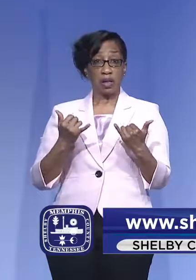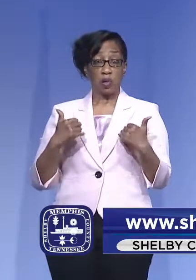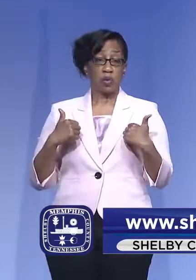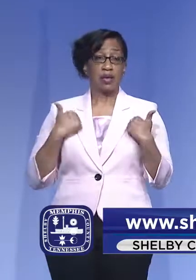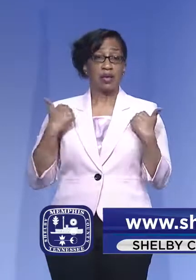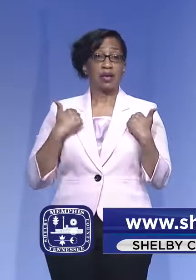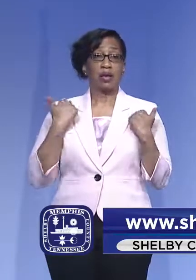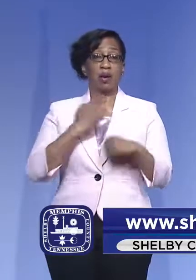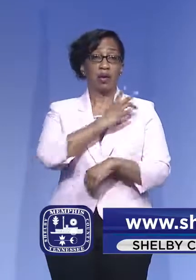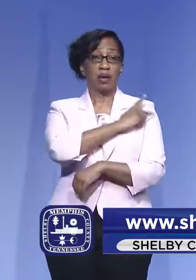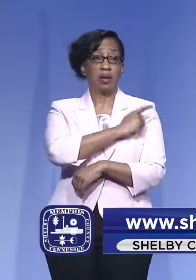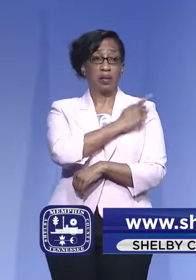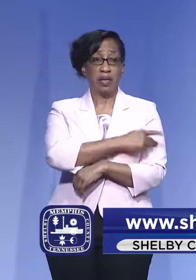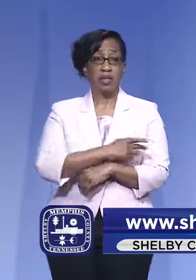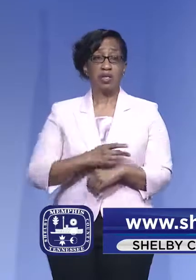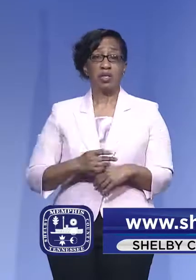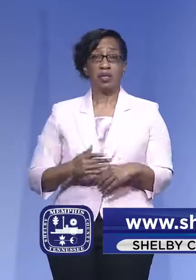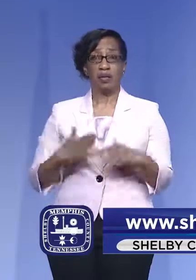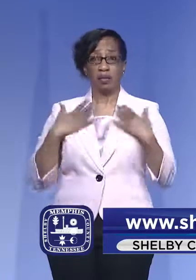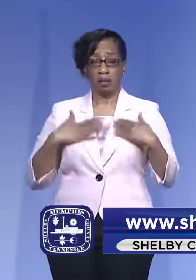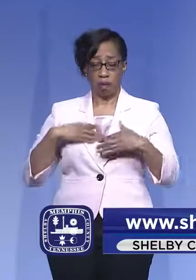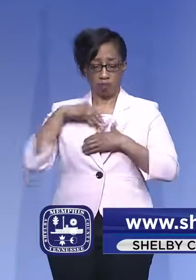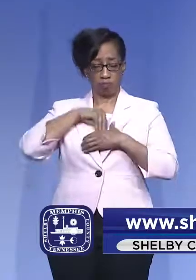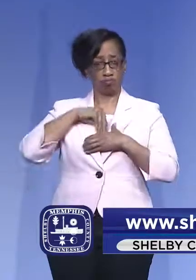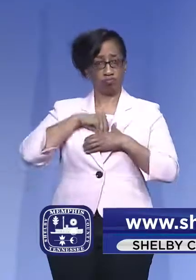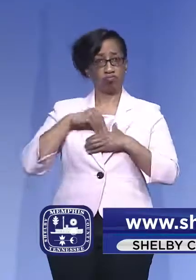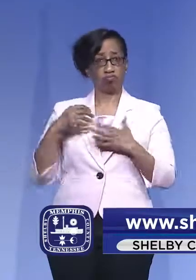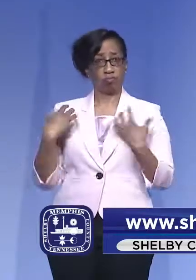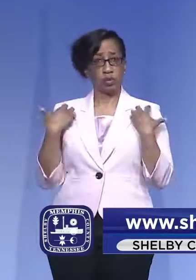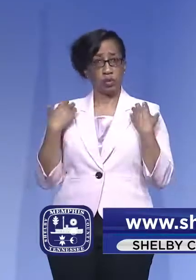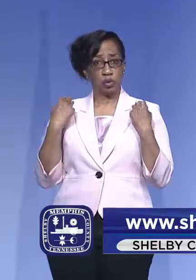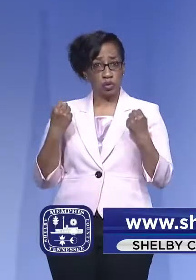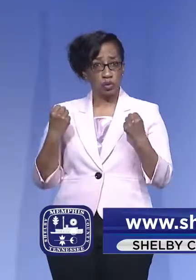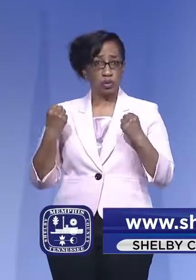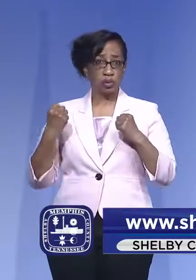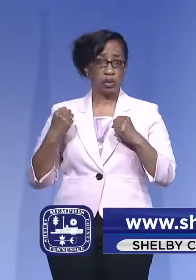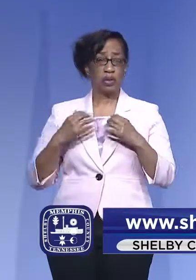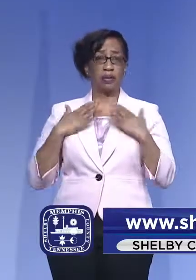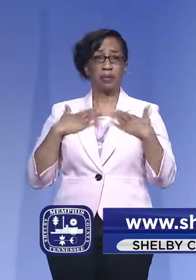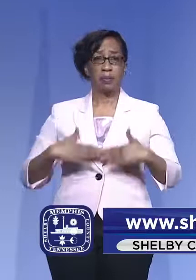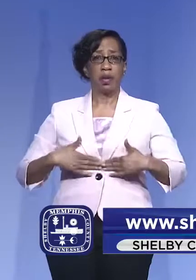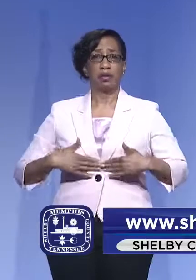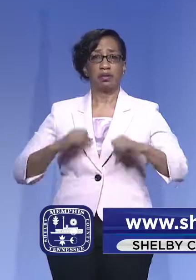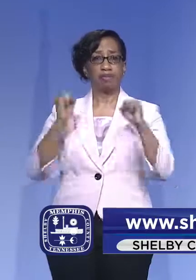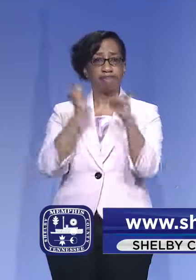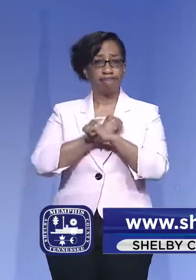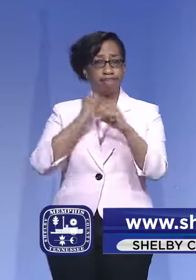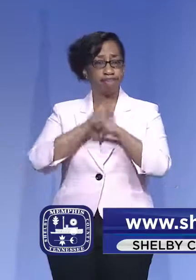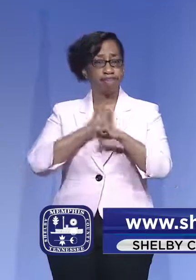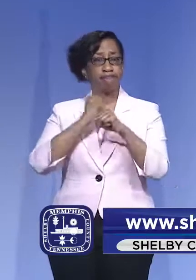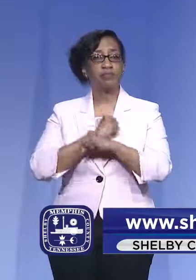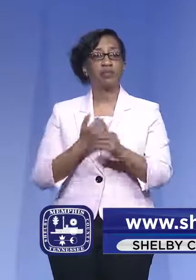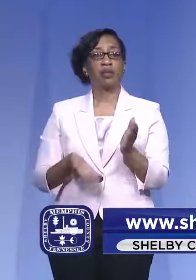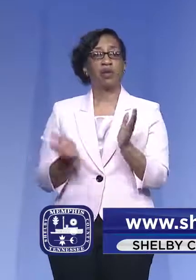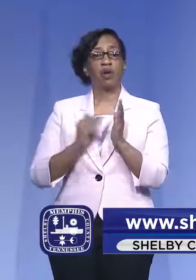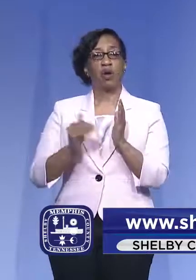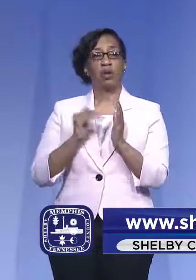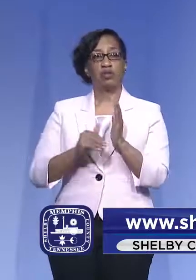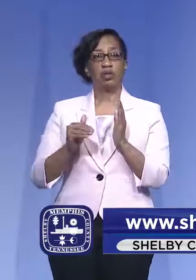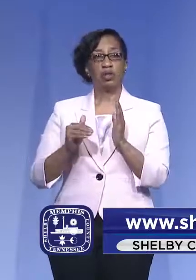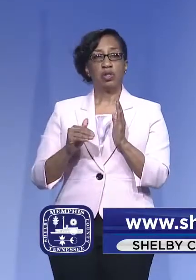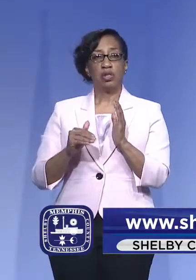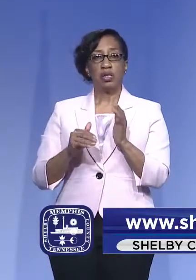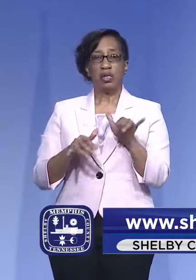patients is that they're more resilient physically, their bodies are fighting harder, and they're often experiencing